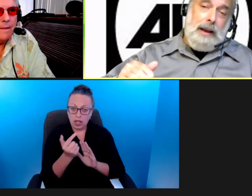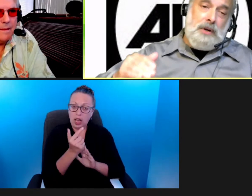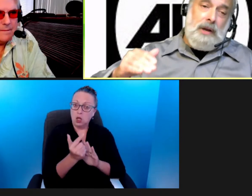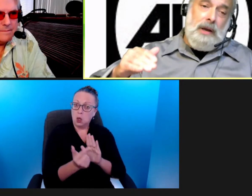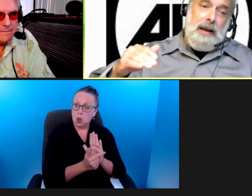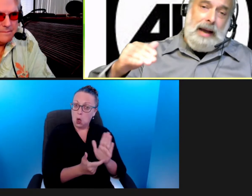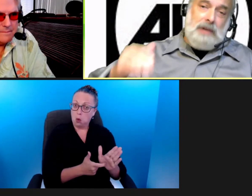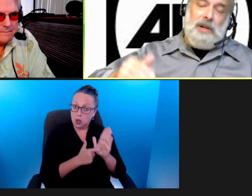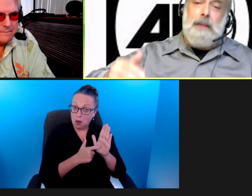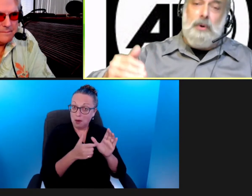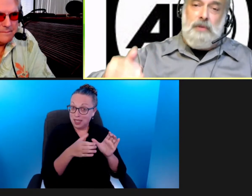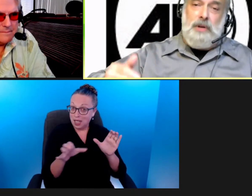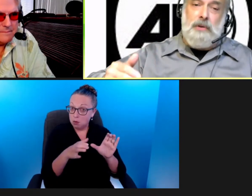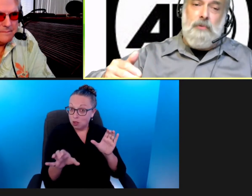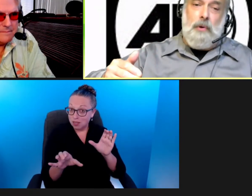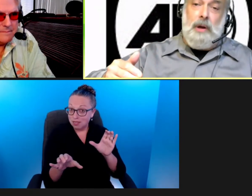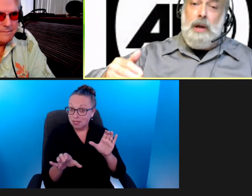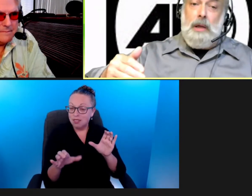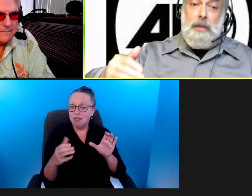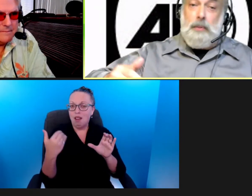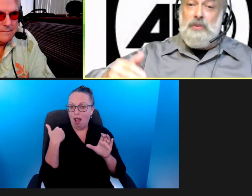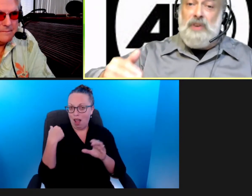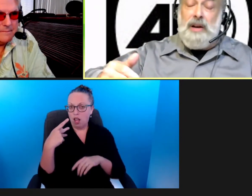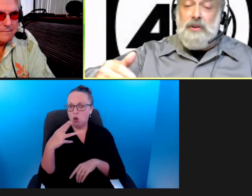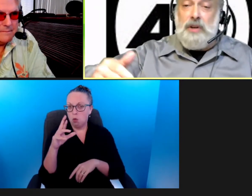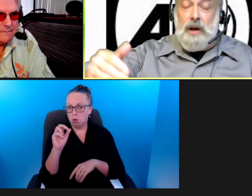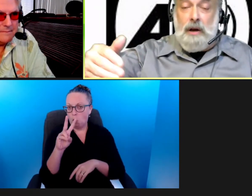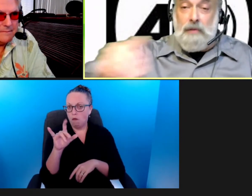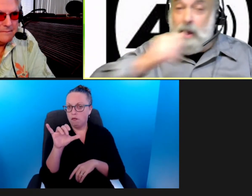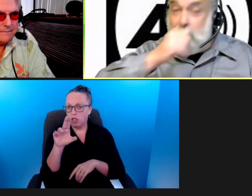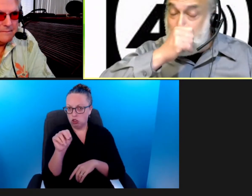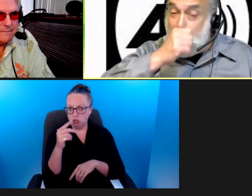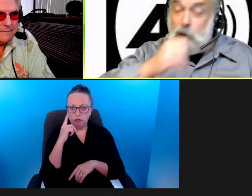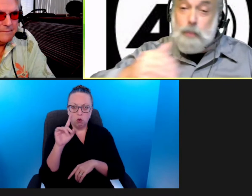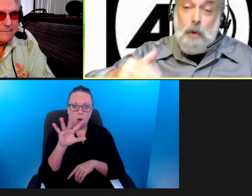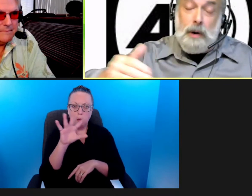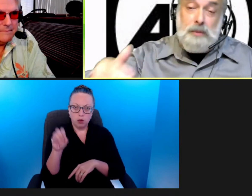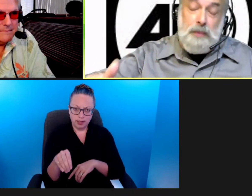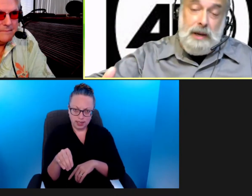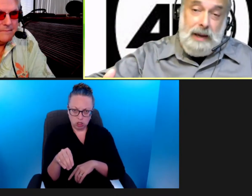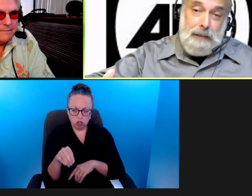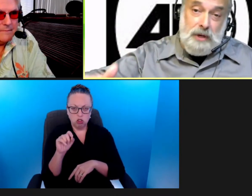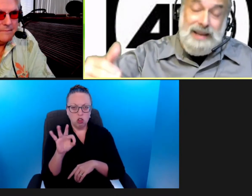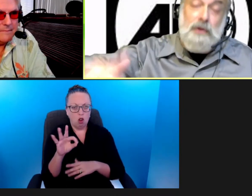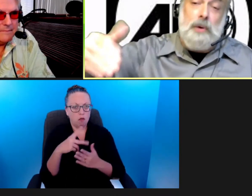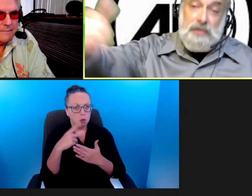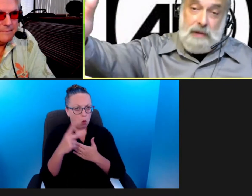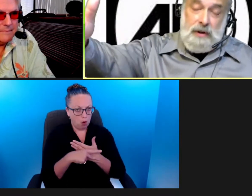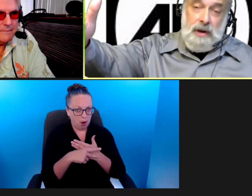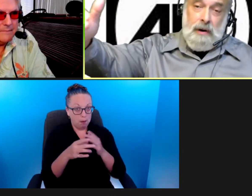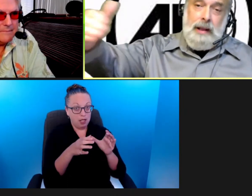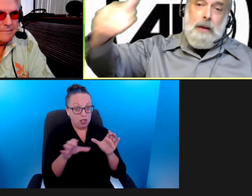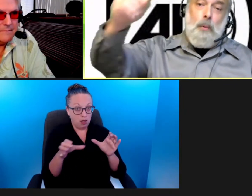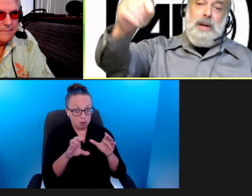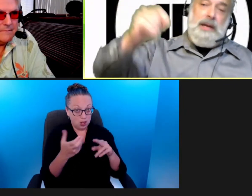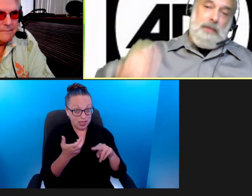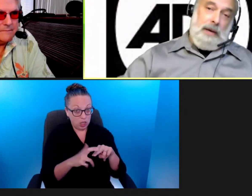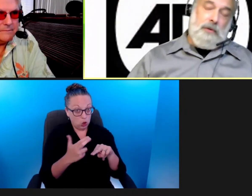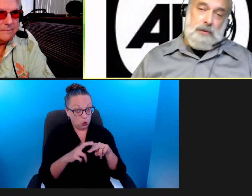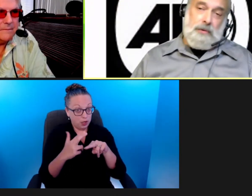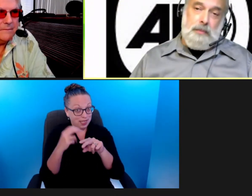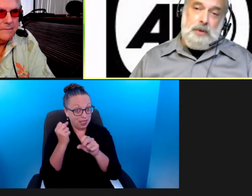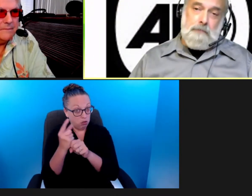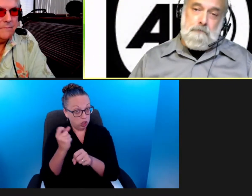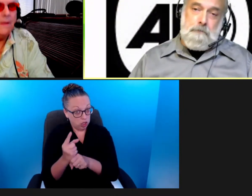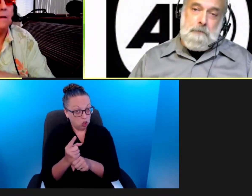requiring captioning actually had a provision for the percentage of programs being captioned increased every year. We need that